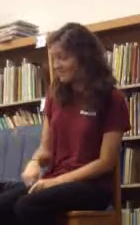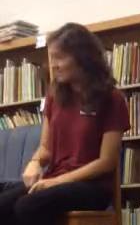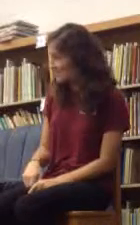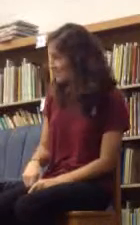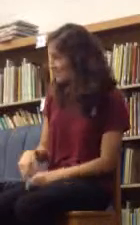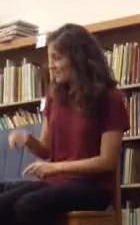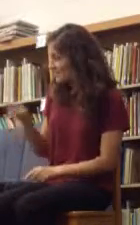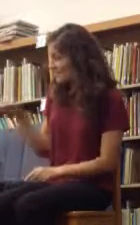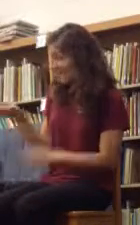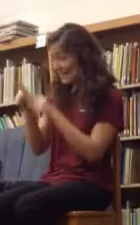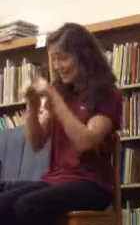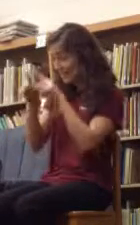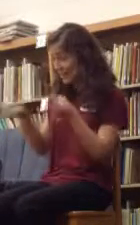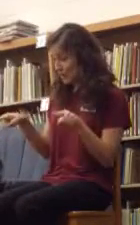is triangle.